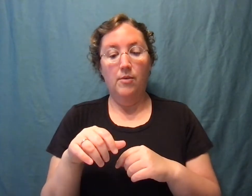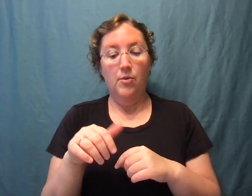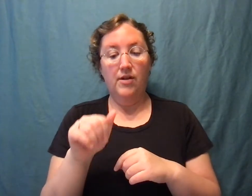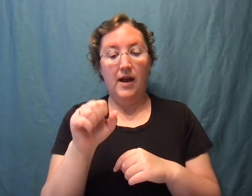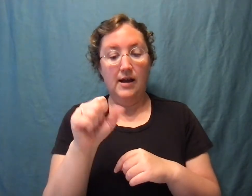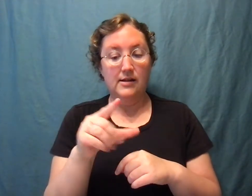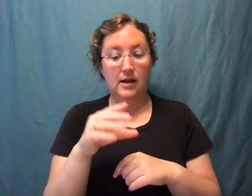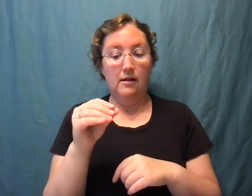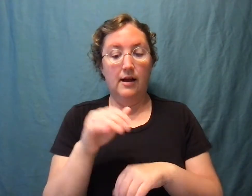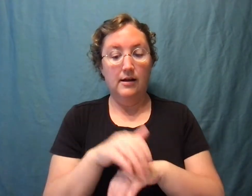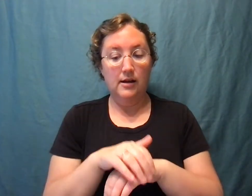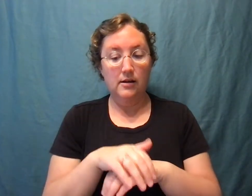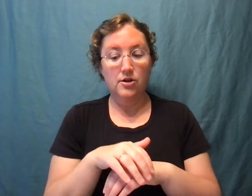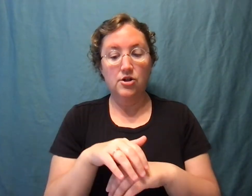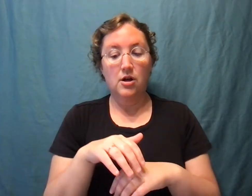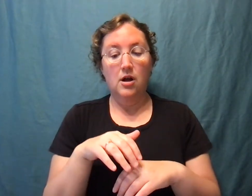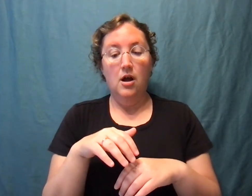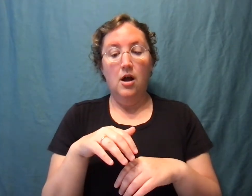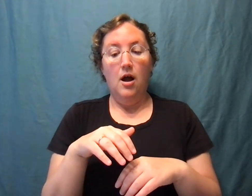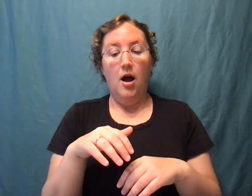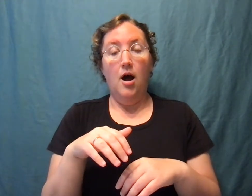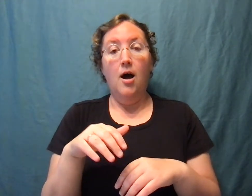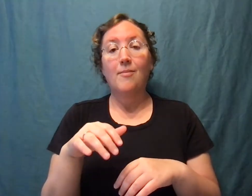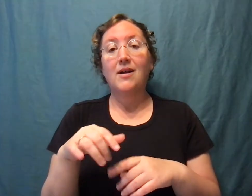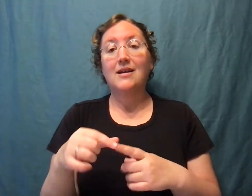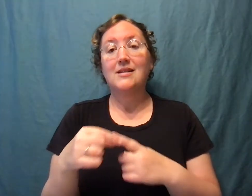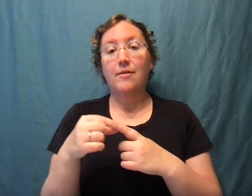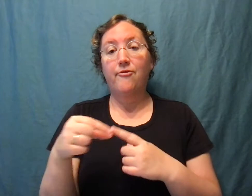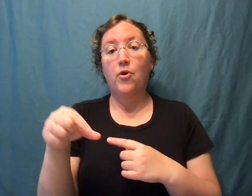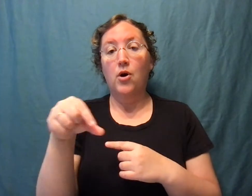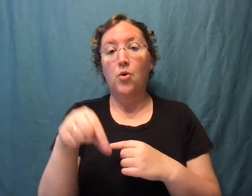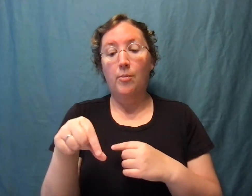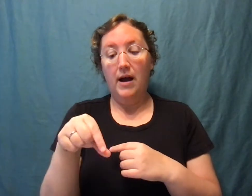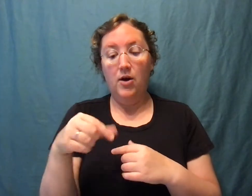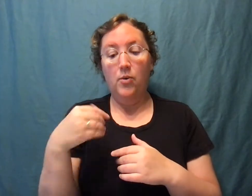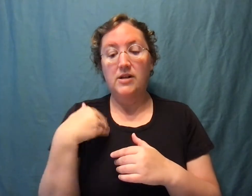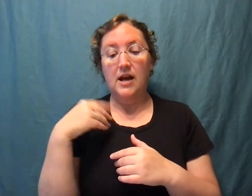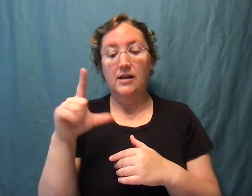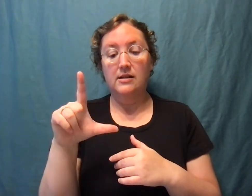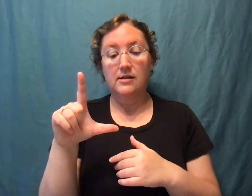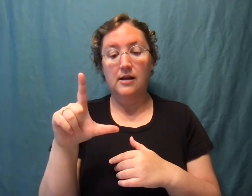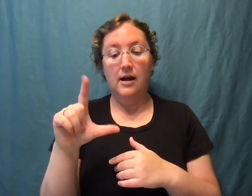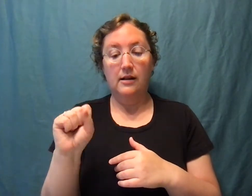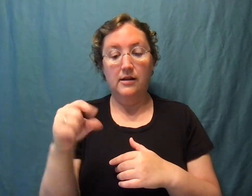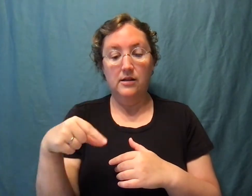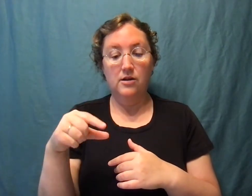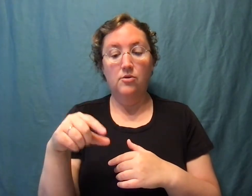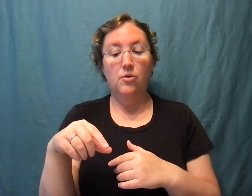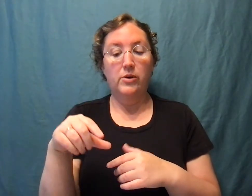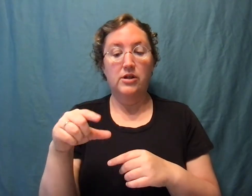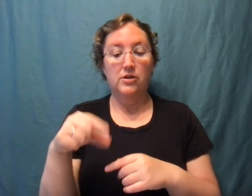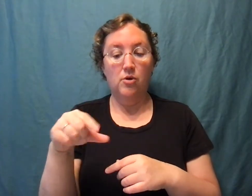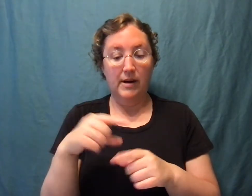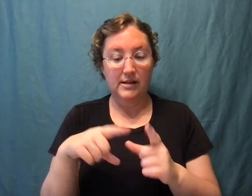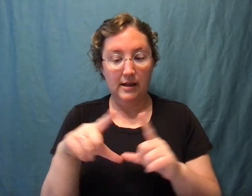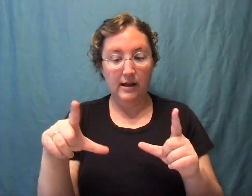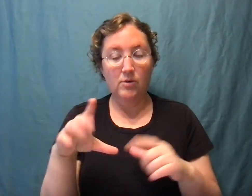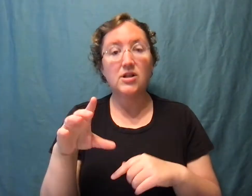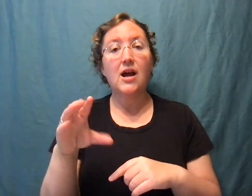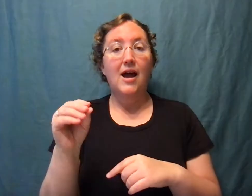with ASL and English, except for Quebec, which has LSQ, which is Quebec Sign Language,